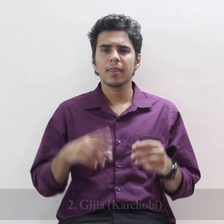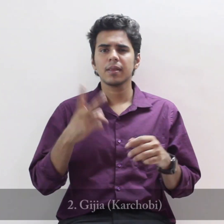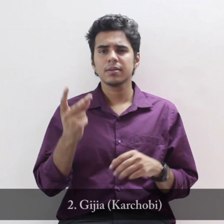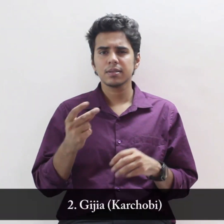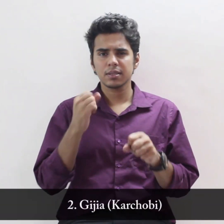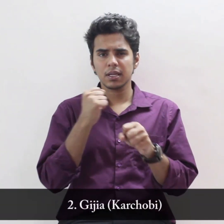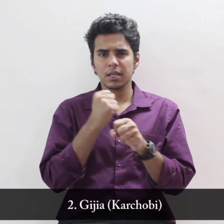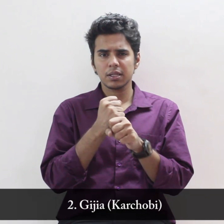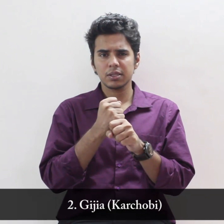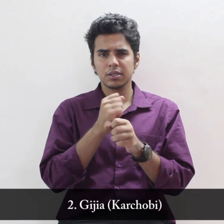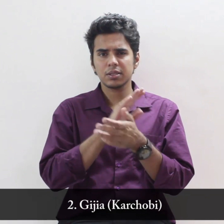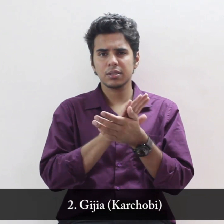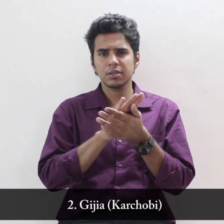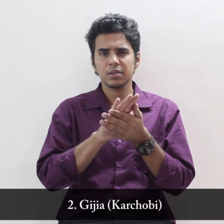Number 2. Gijia,